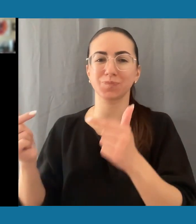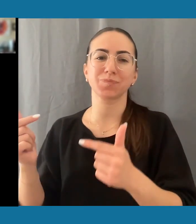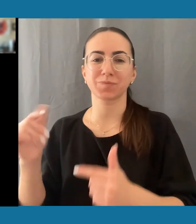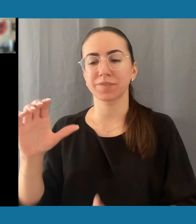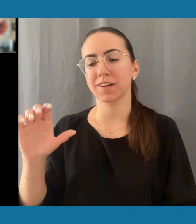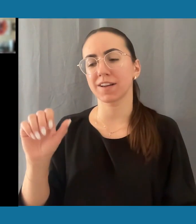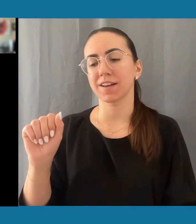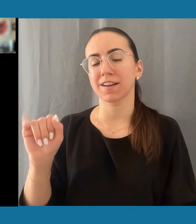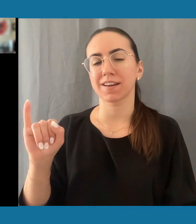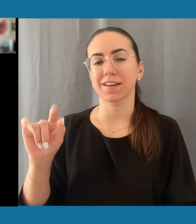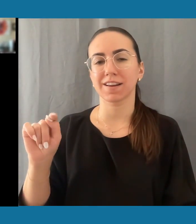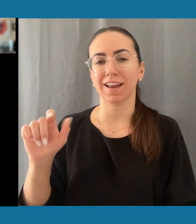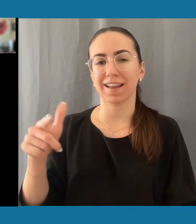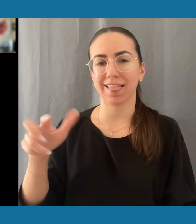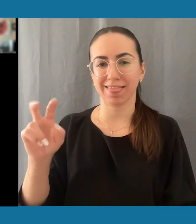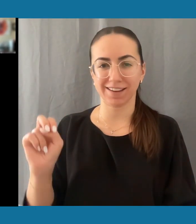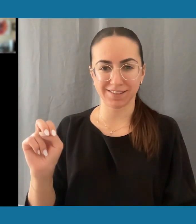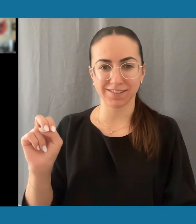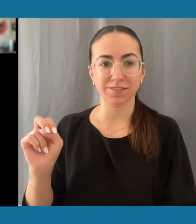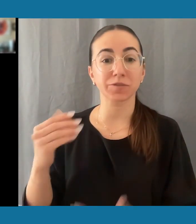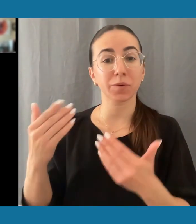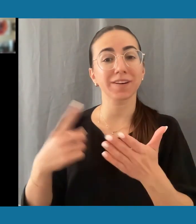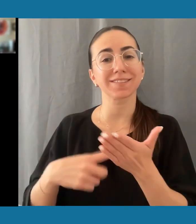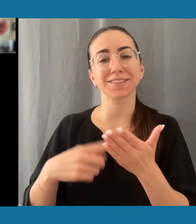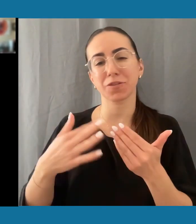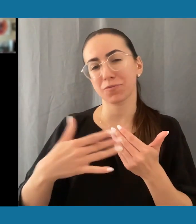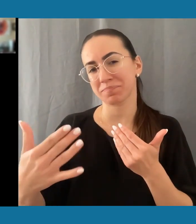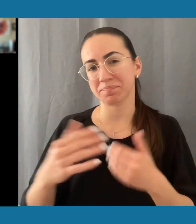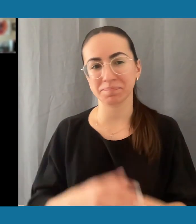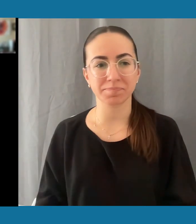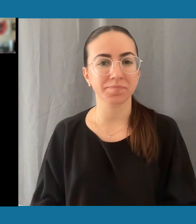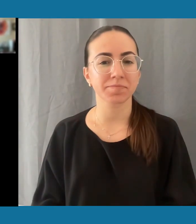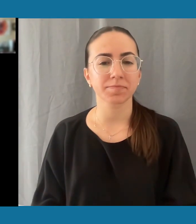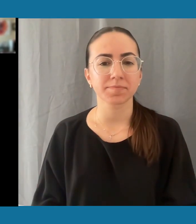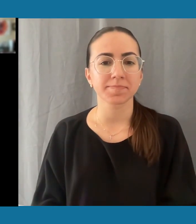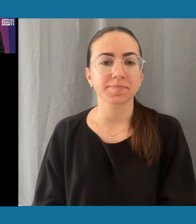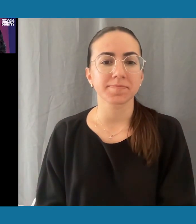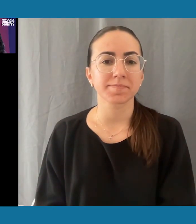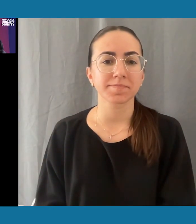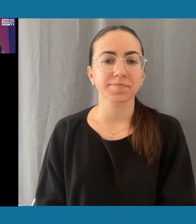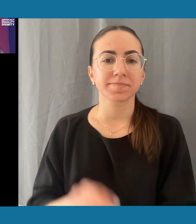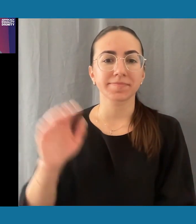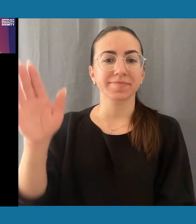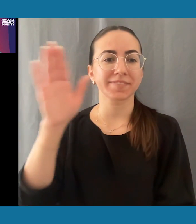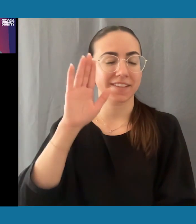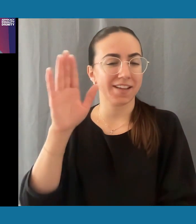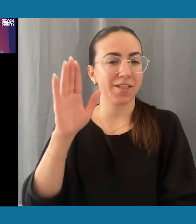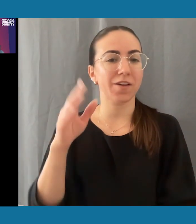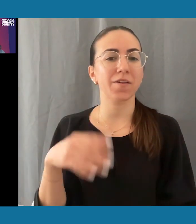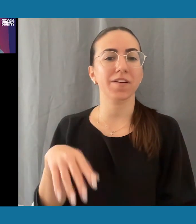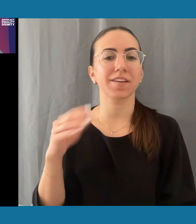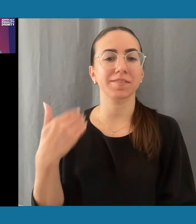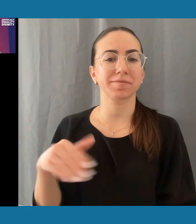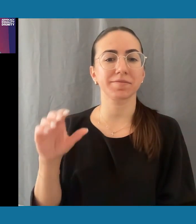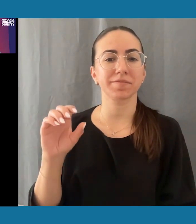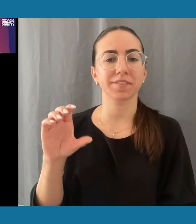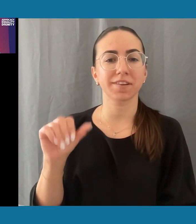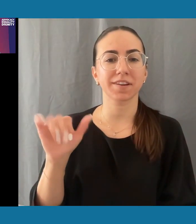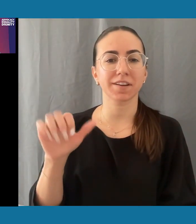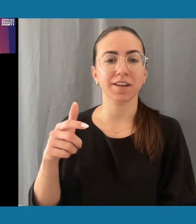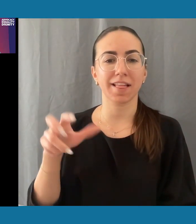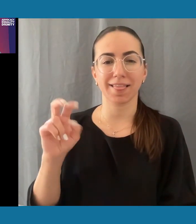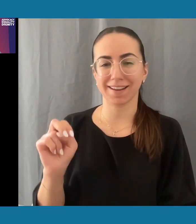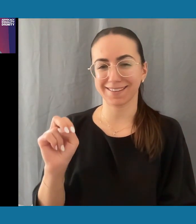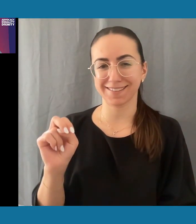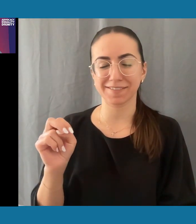to Caitlin to cover our next slide. You, Olivia. I'm Caitlin Clippen. As Olivia